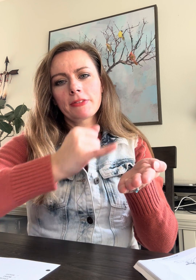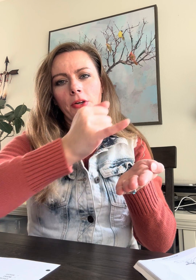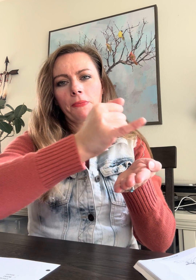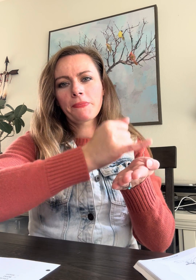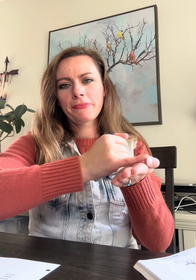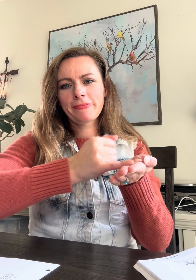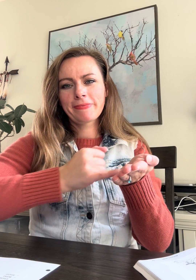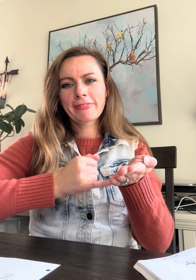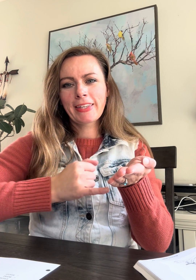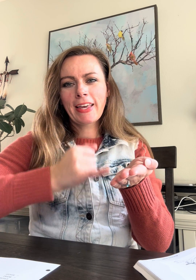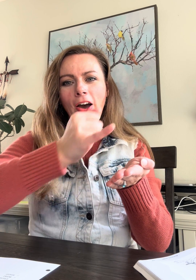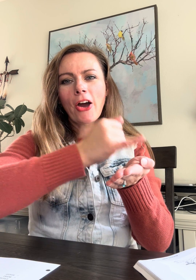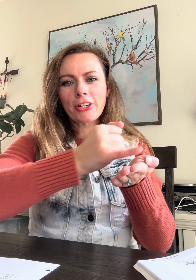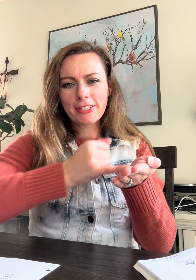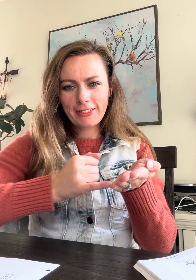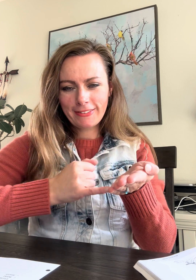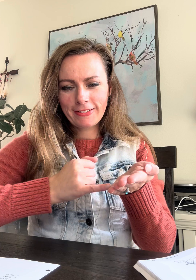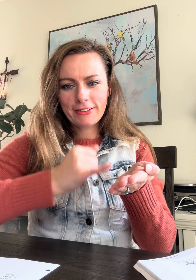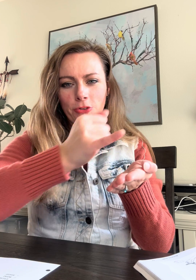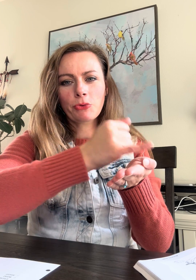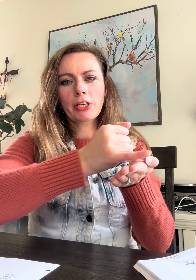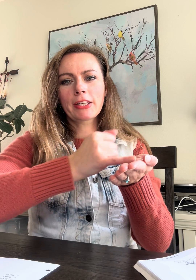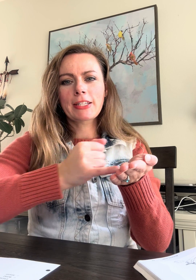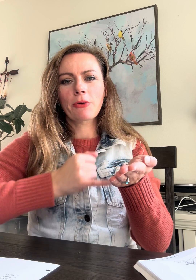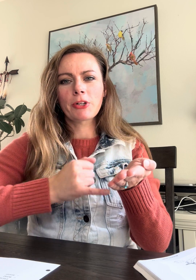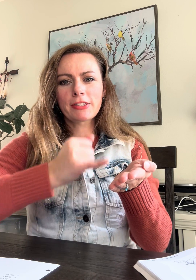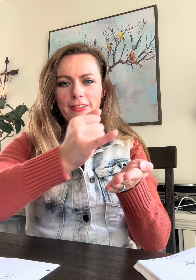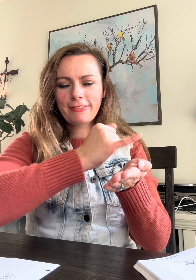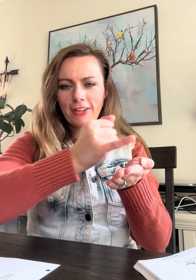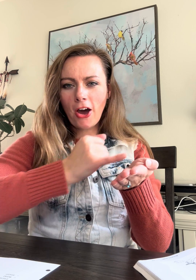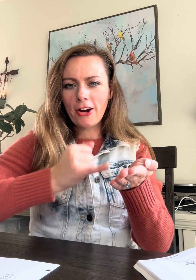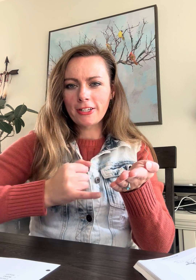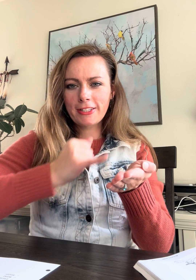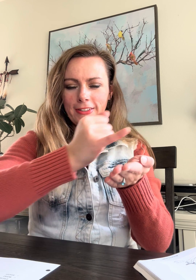So art. So squiggle it downwards, art.